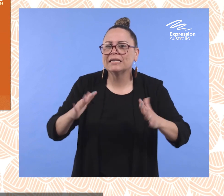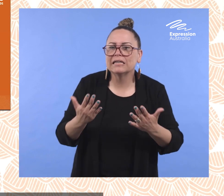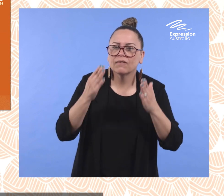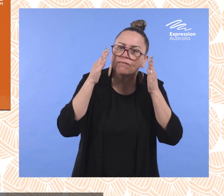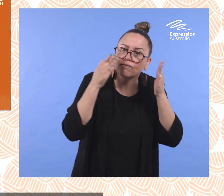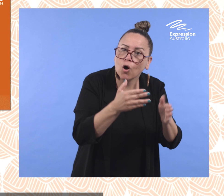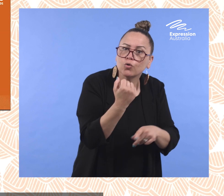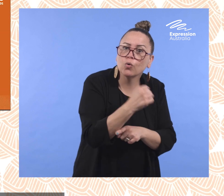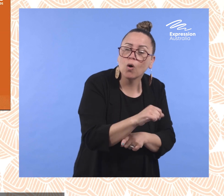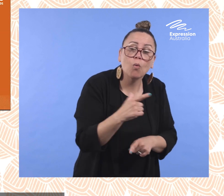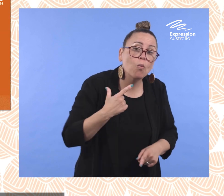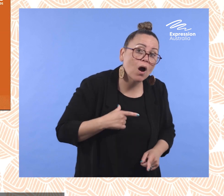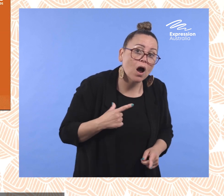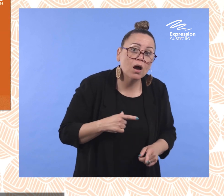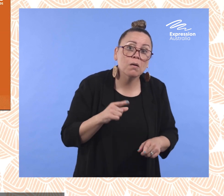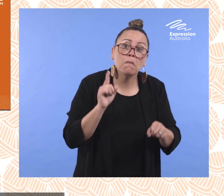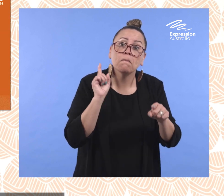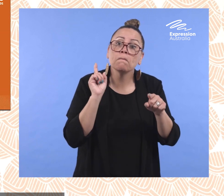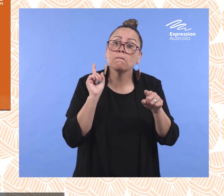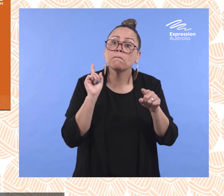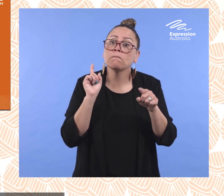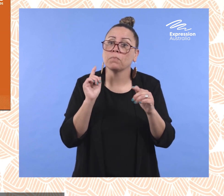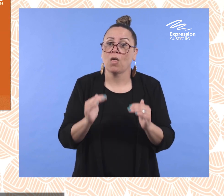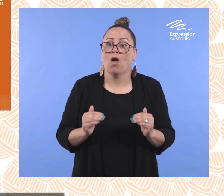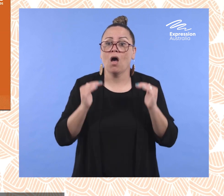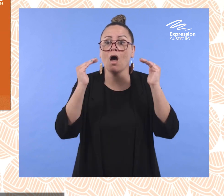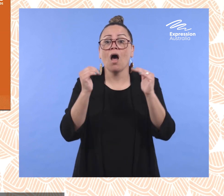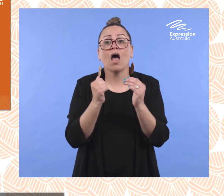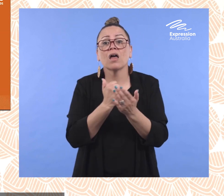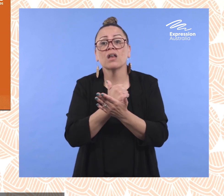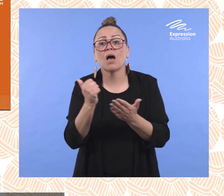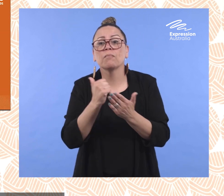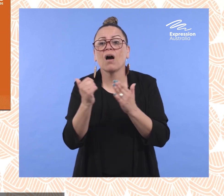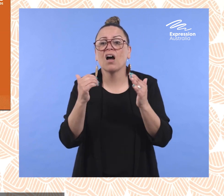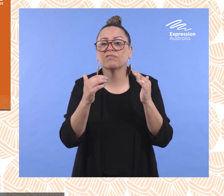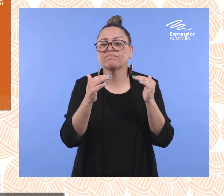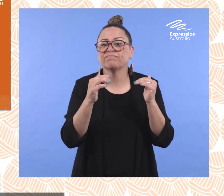we didn't spend as much time on that is the majority of the